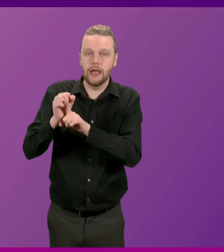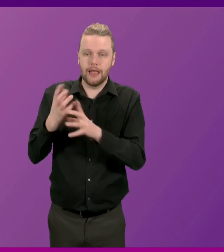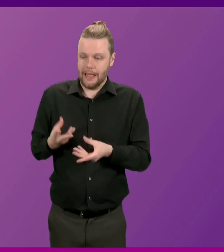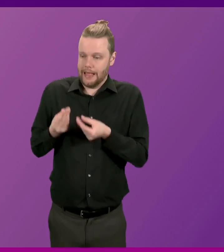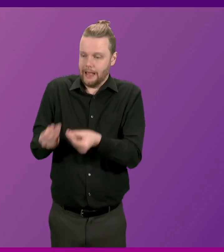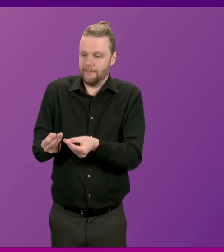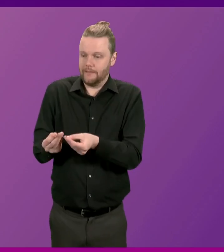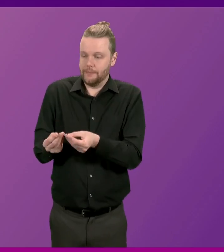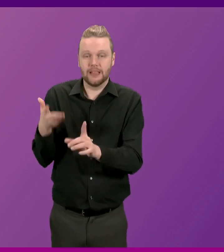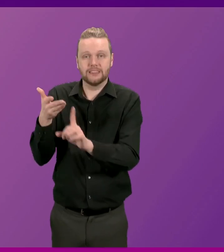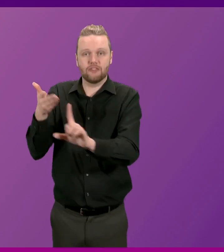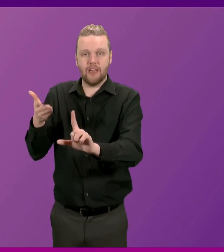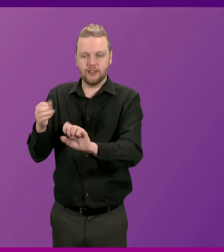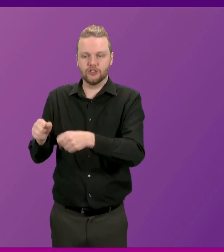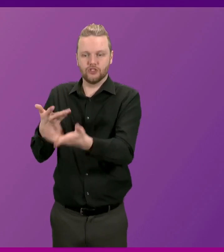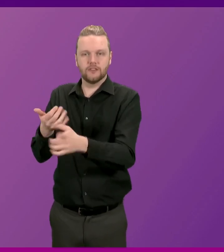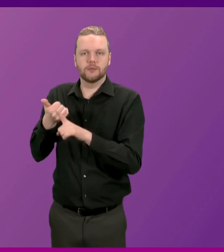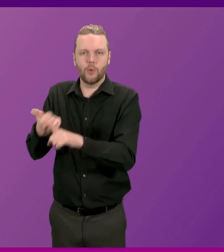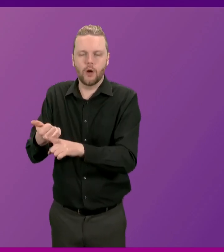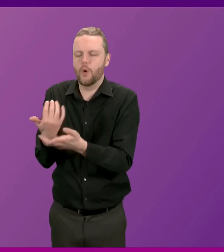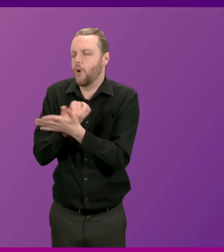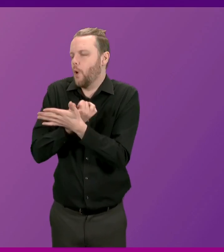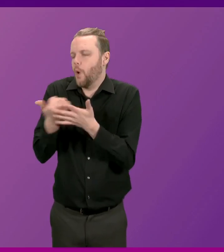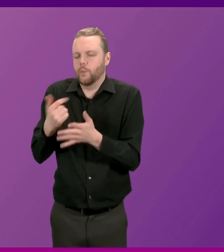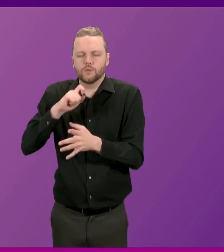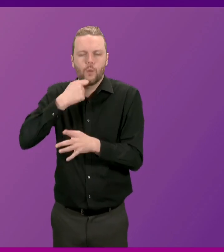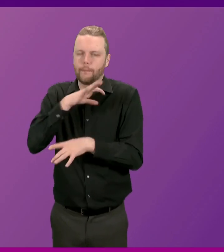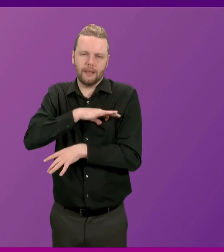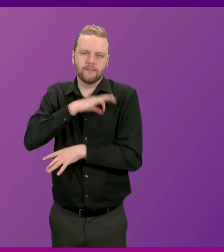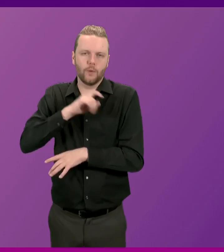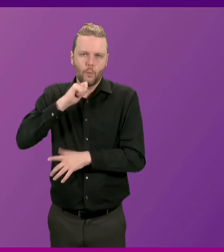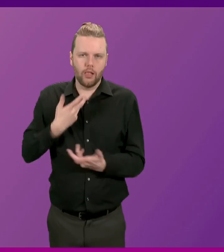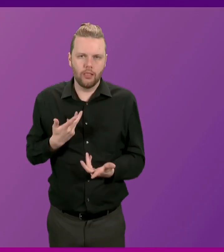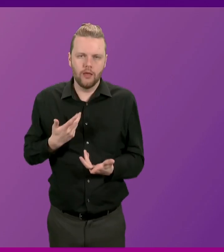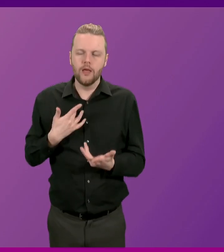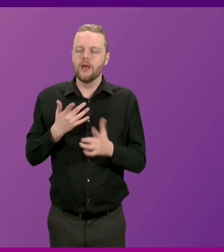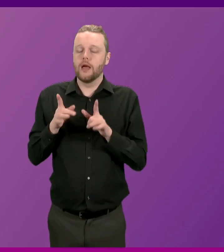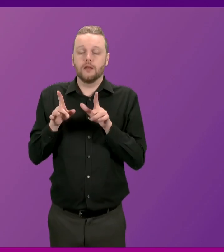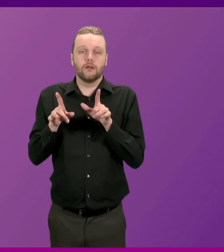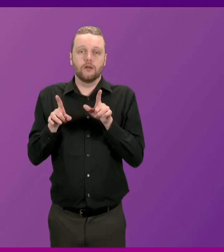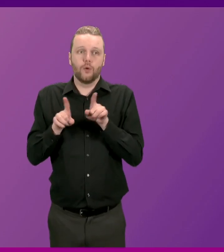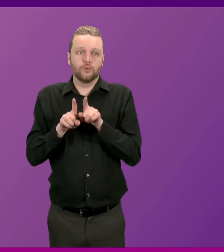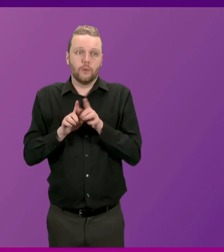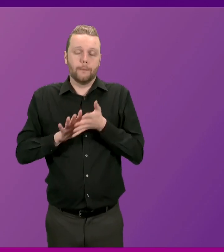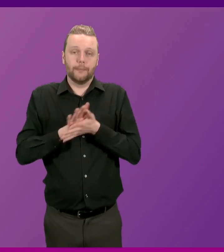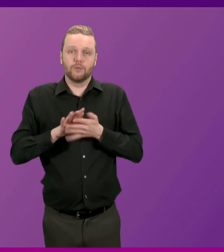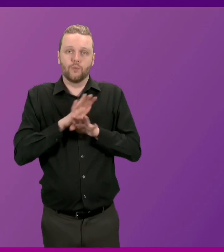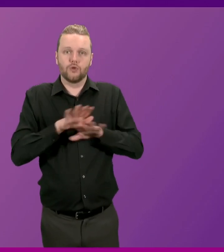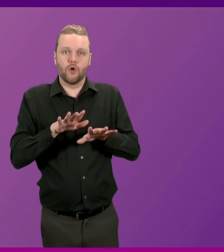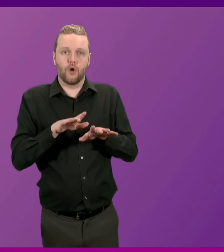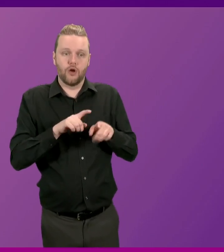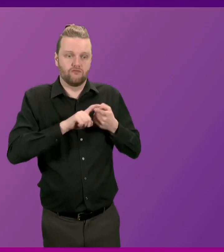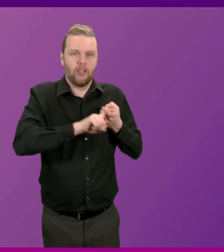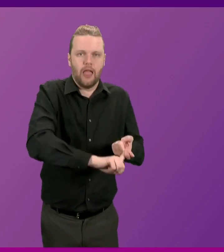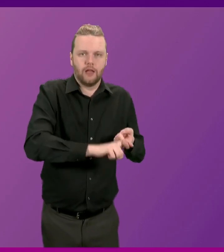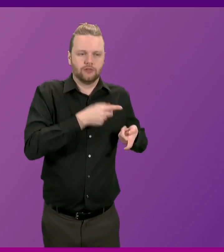direct service support, it's always going to make a difference. And it also means that we're not going to have to just think about a reliance